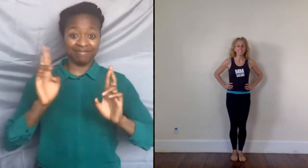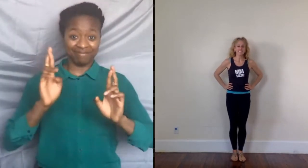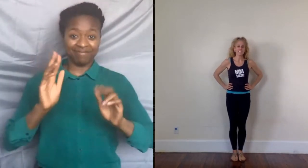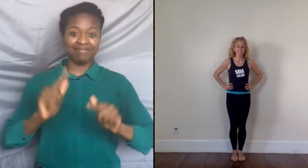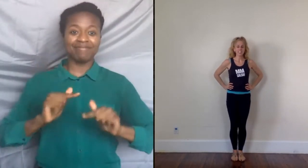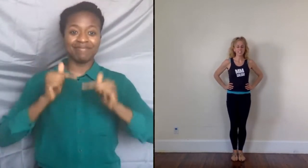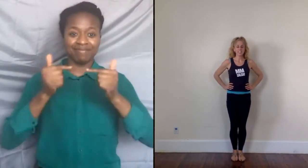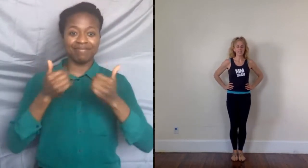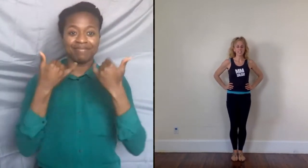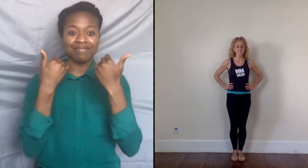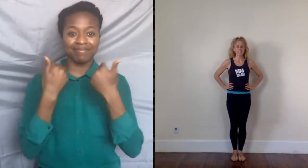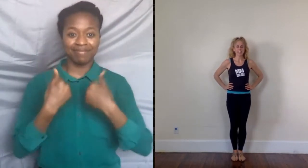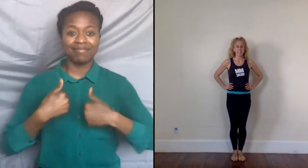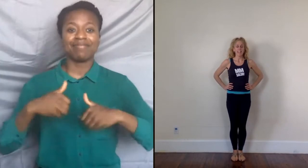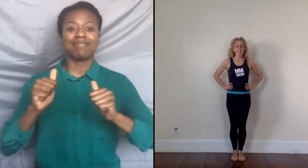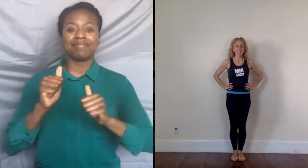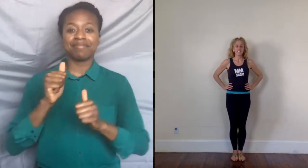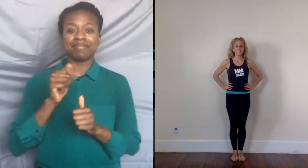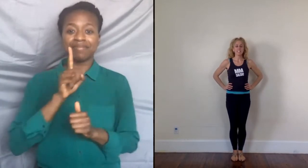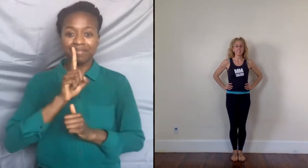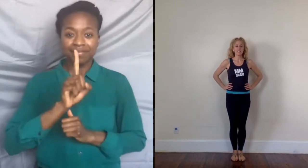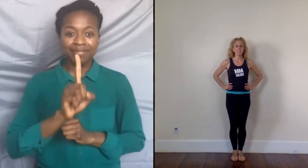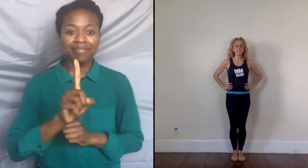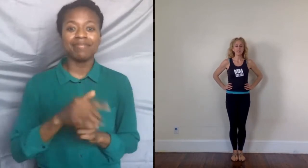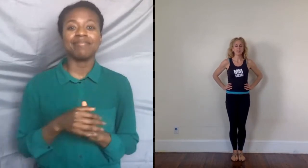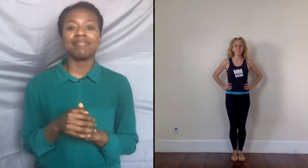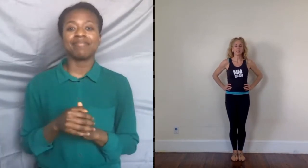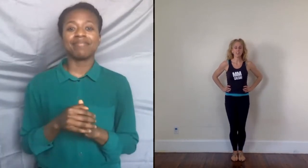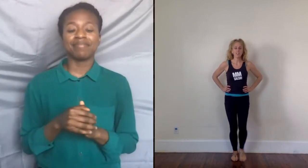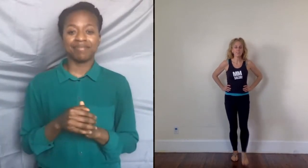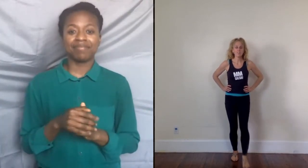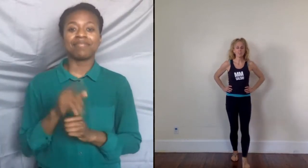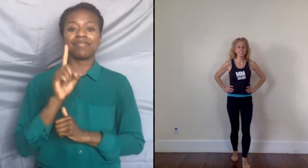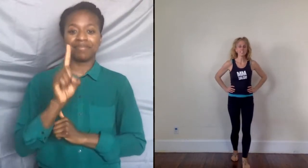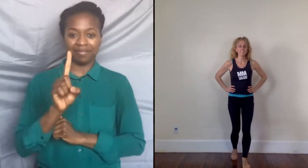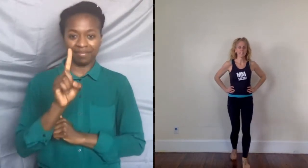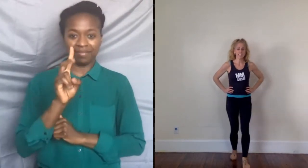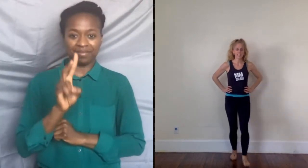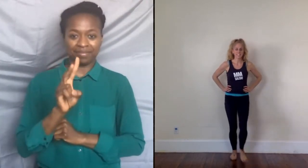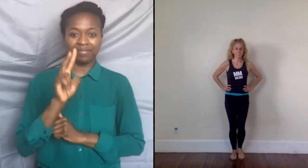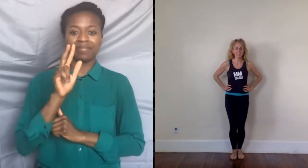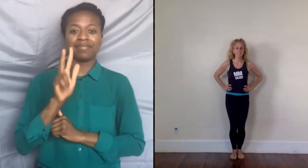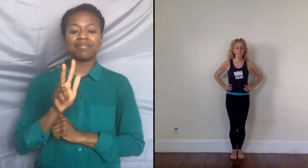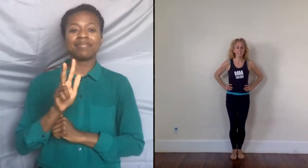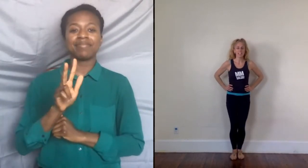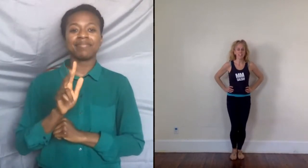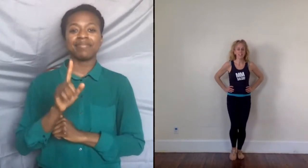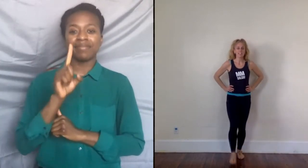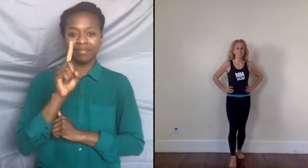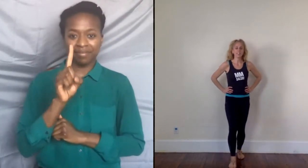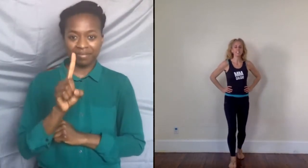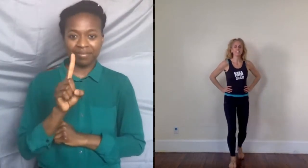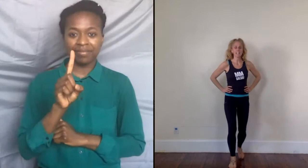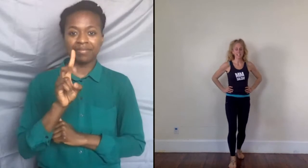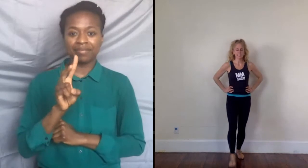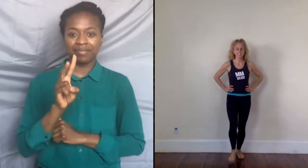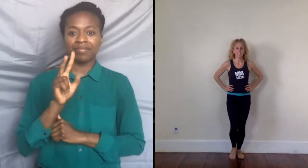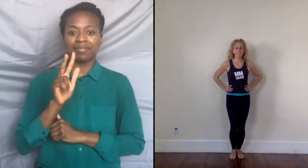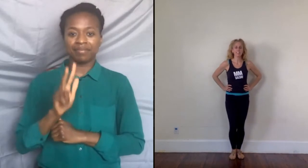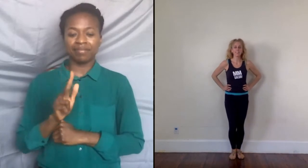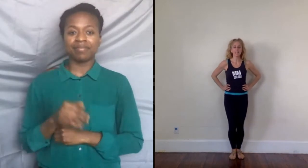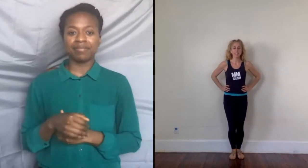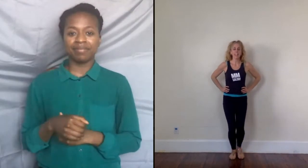try. Starting to the front. And here we go. We go front and together, and front